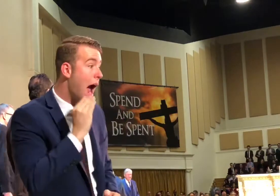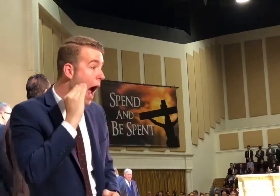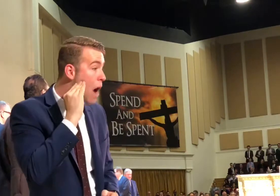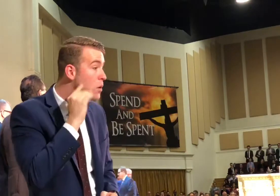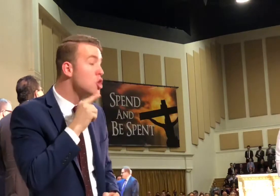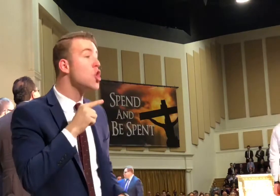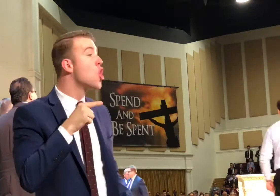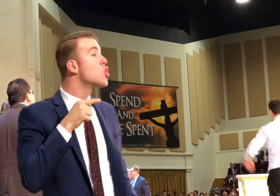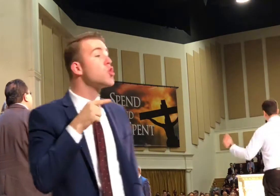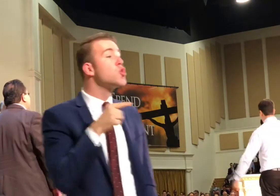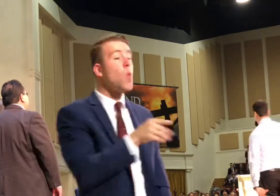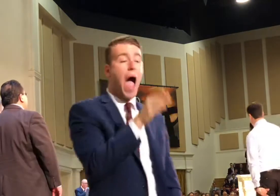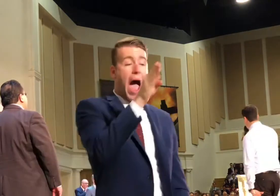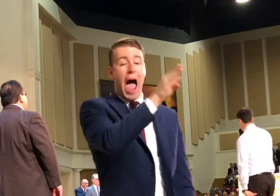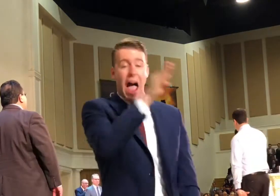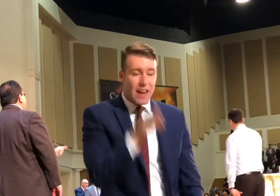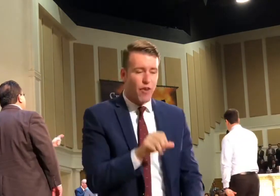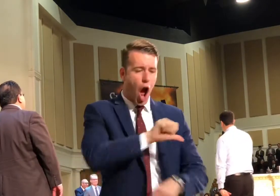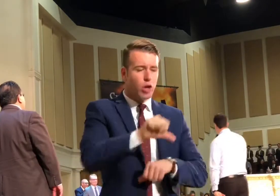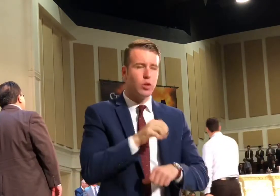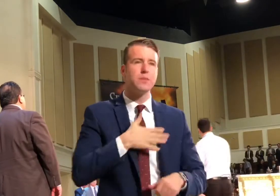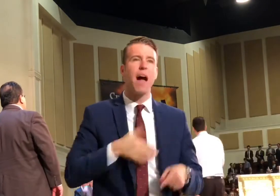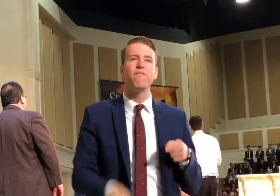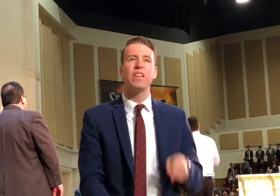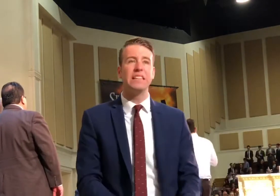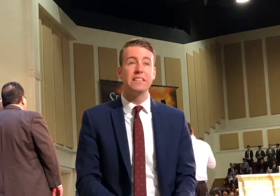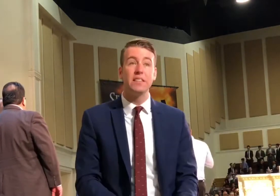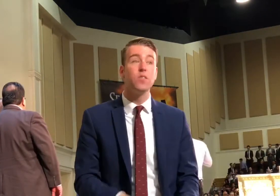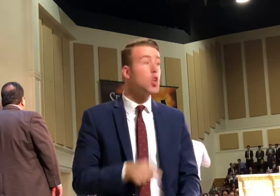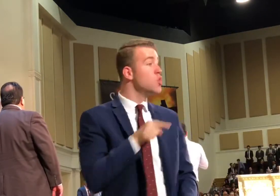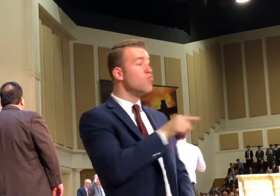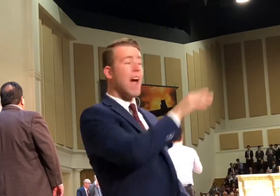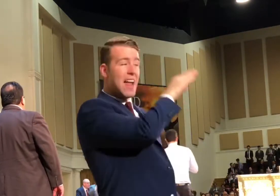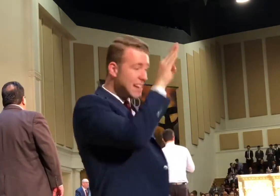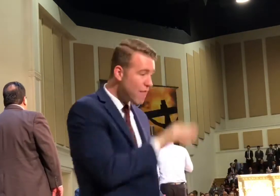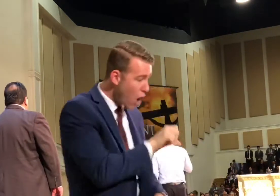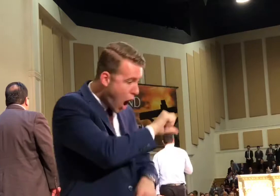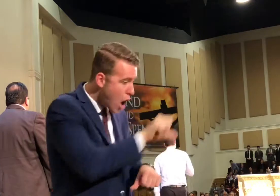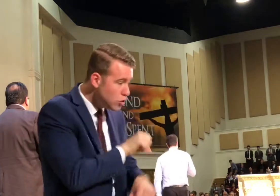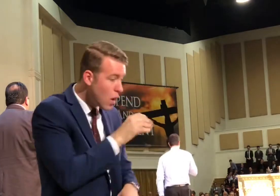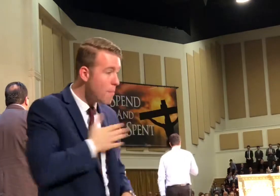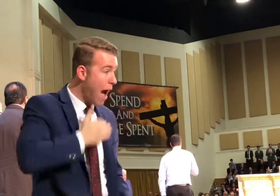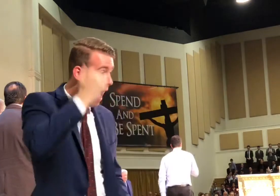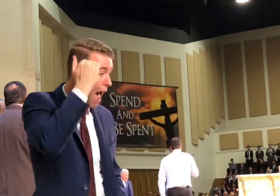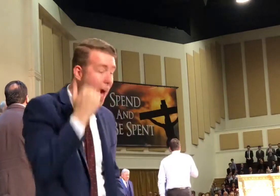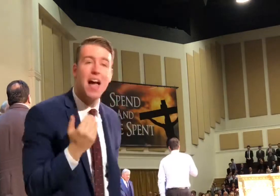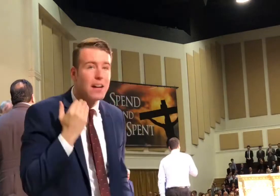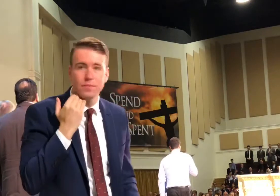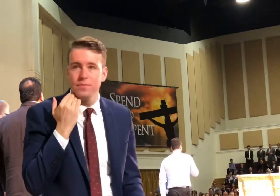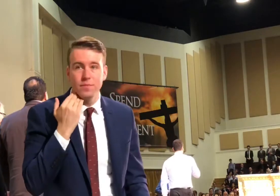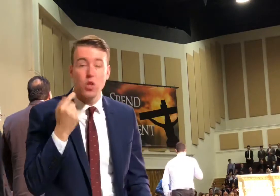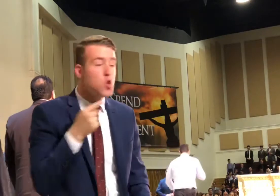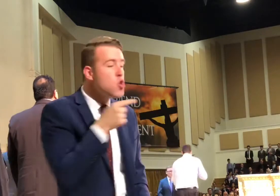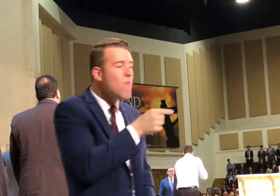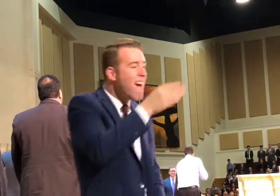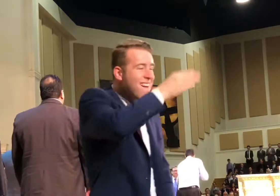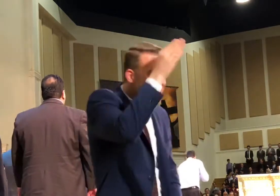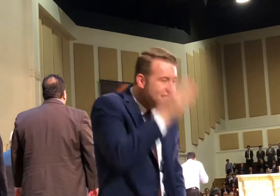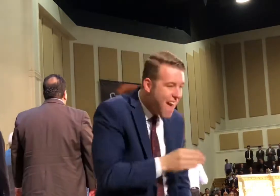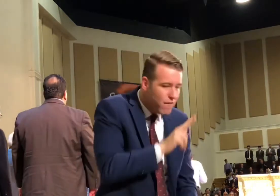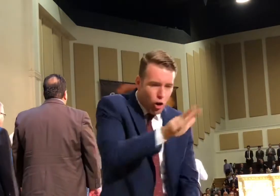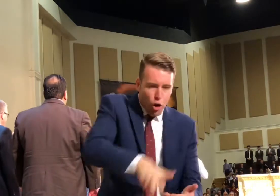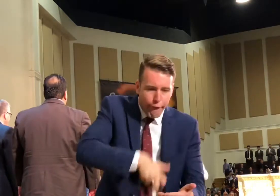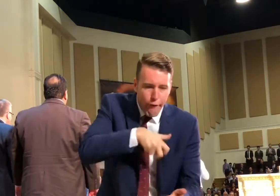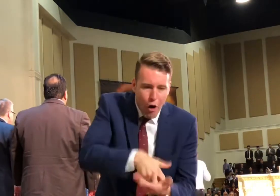You never anointed my feet. You never anointed my head. You never got